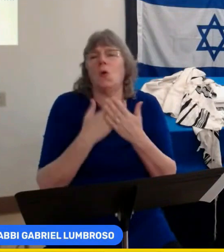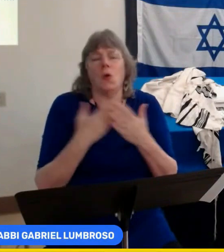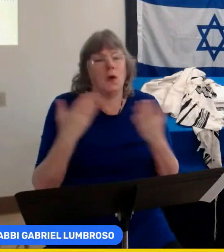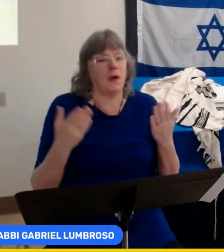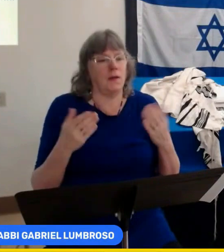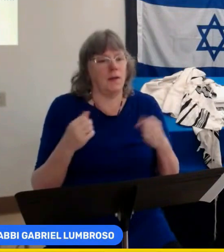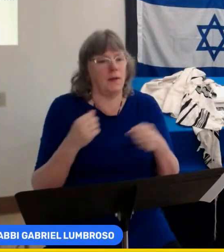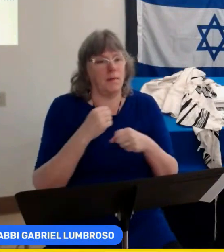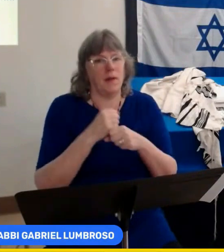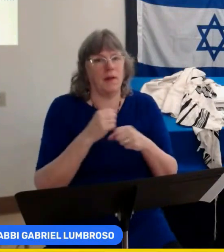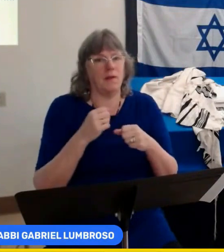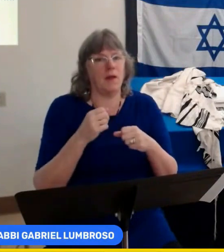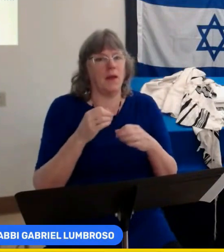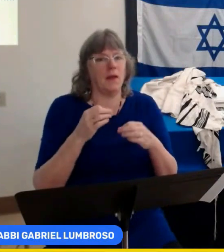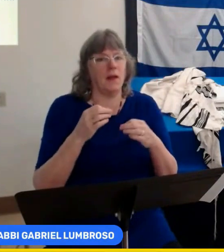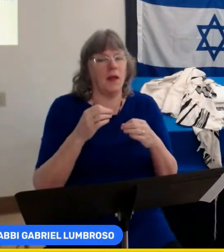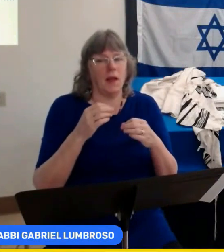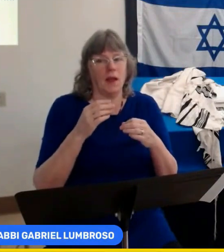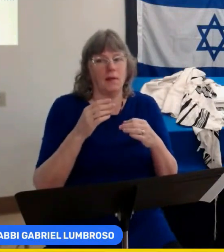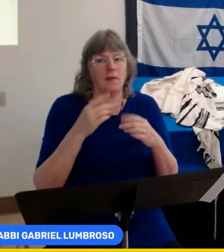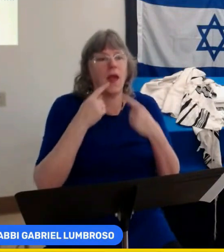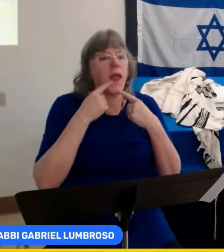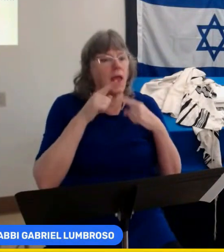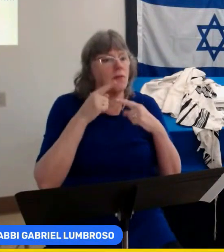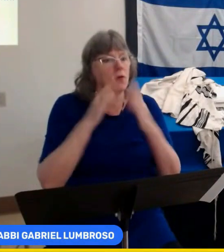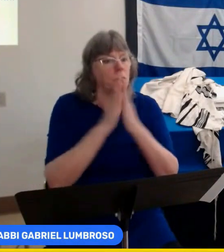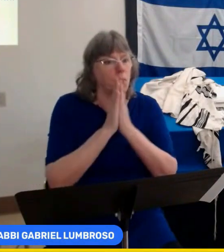It's got that idea. So